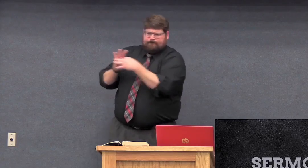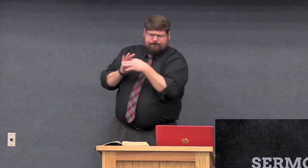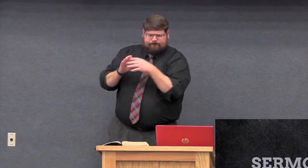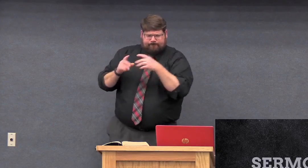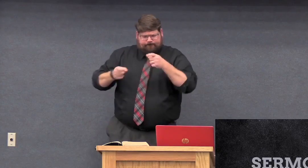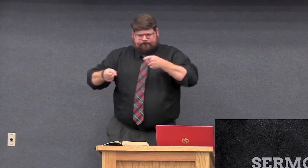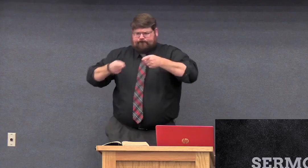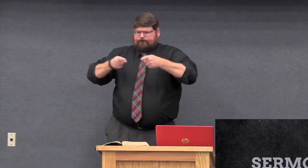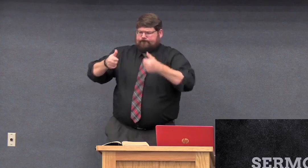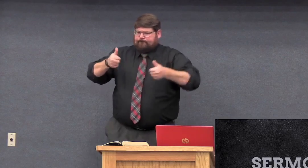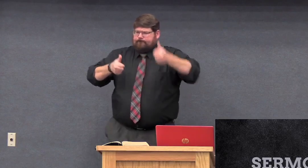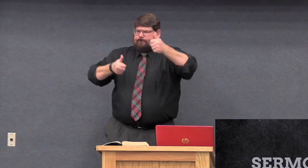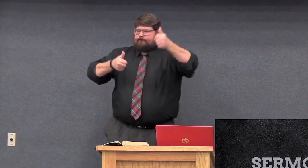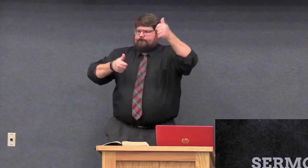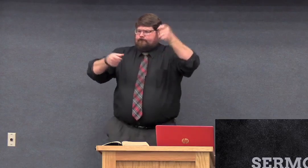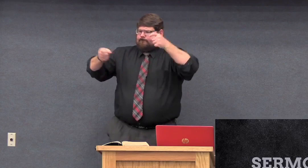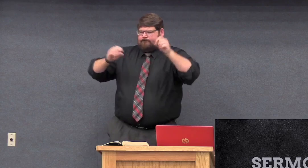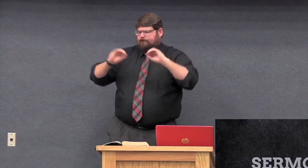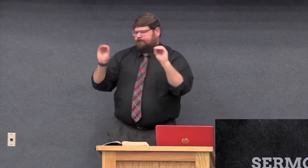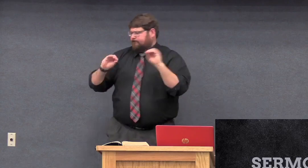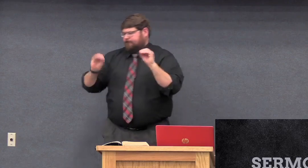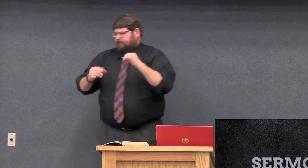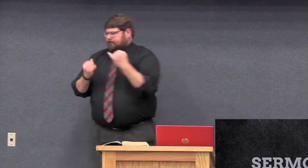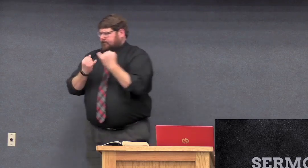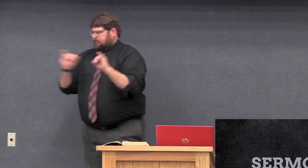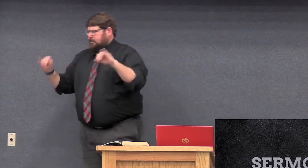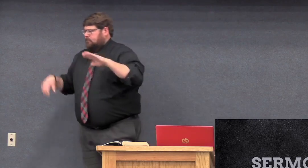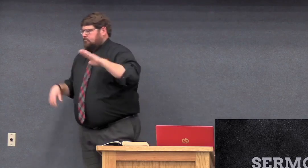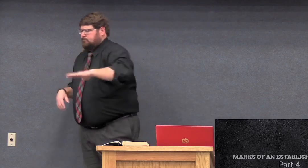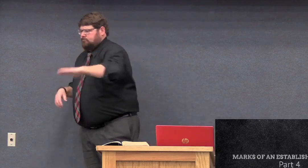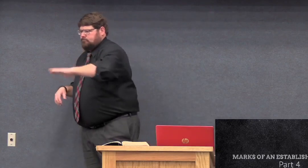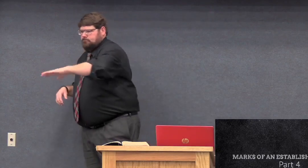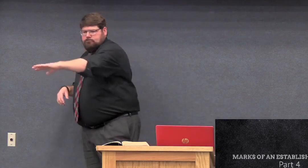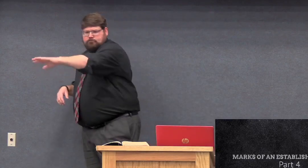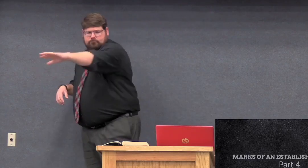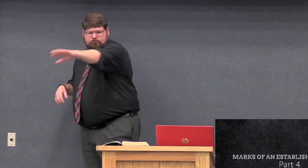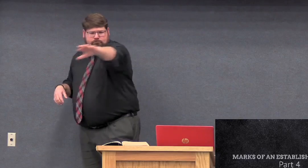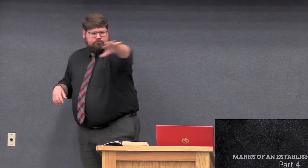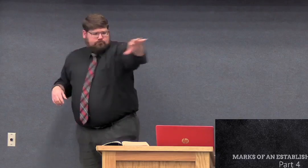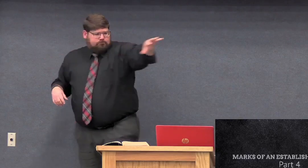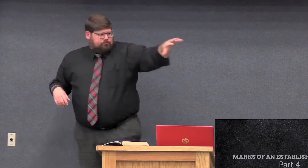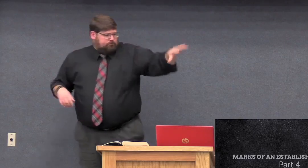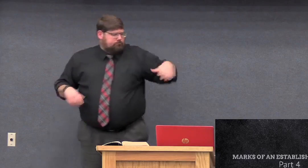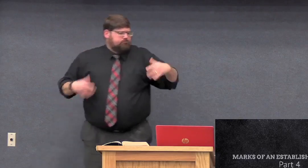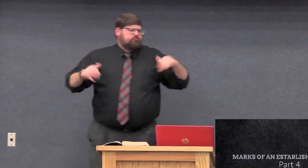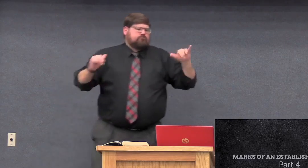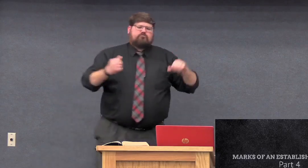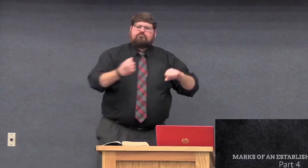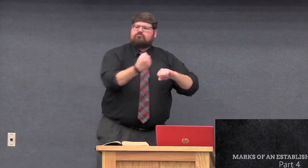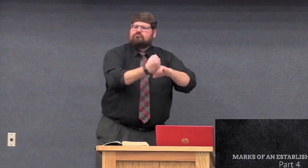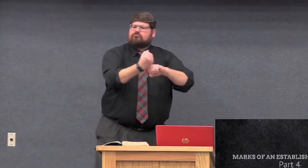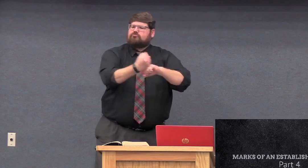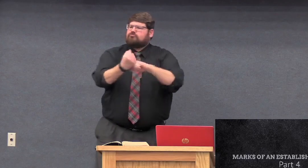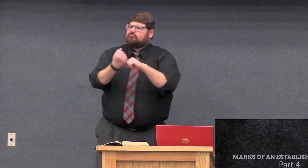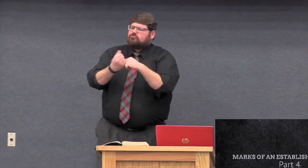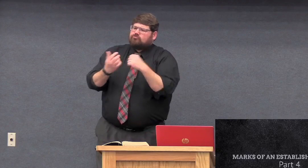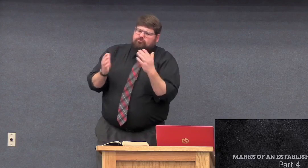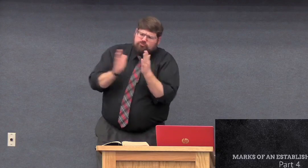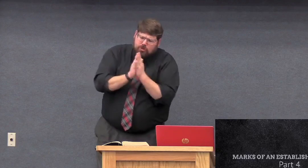the WFBC. It's not that there's an overhead organization over all these churches, but each one of these churches